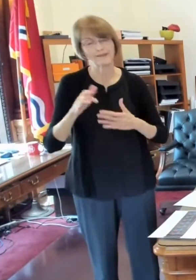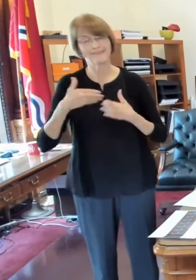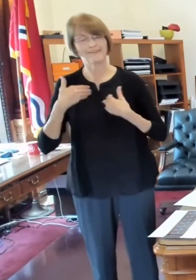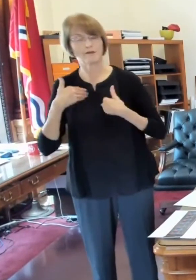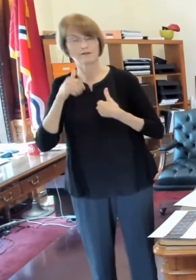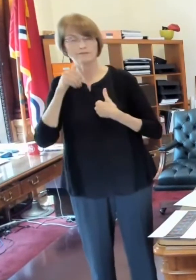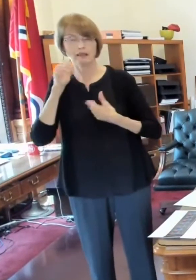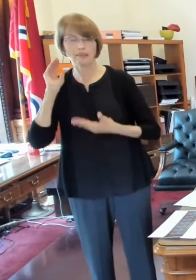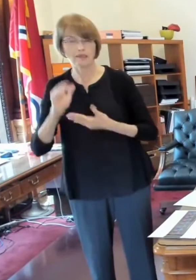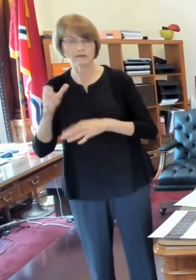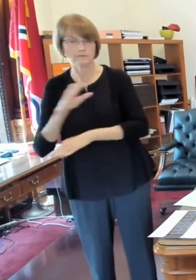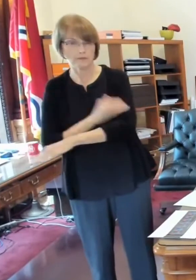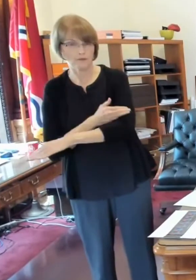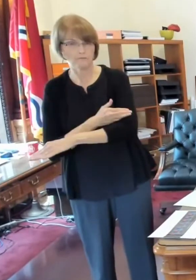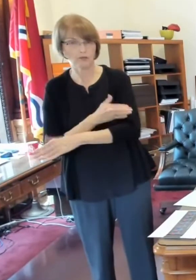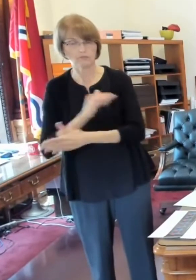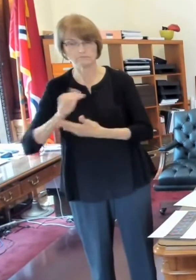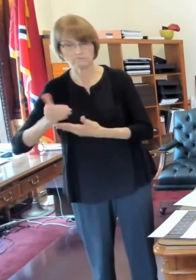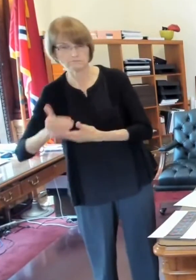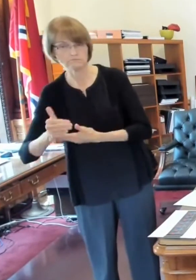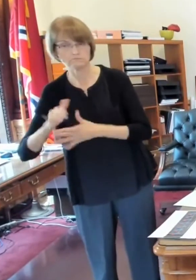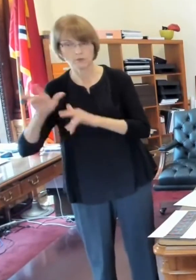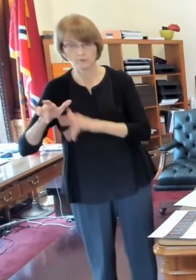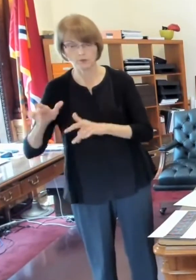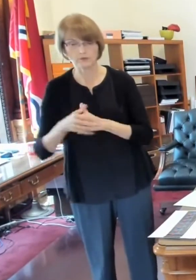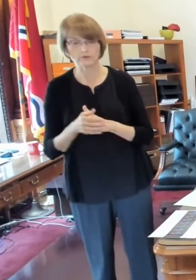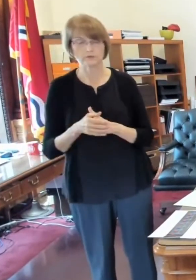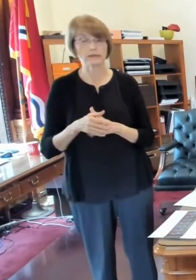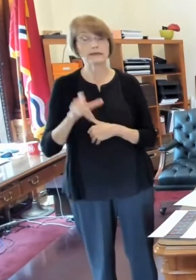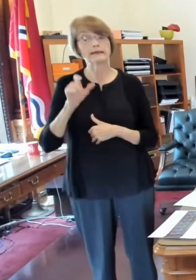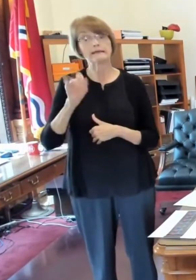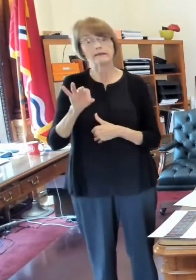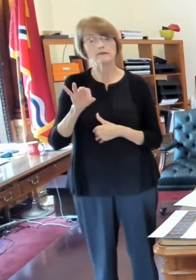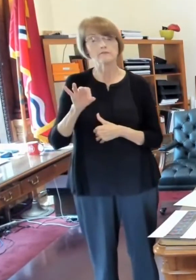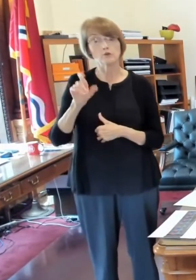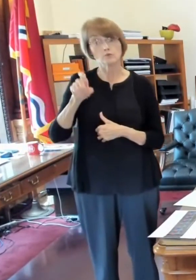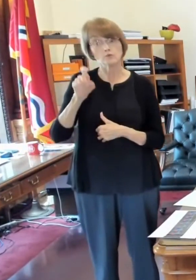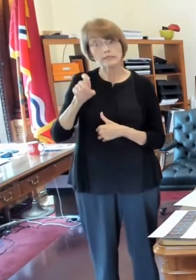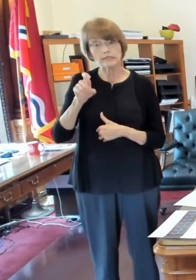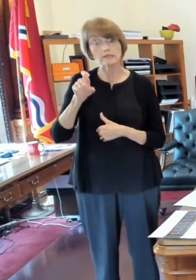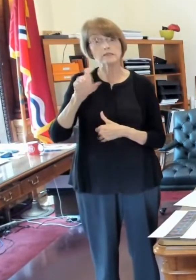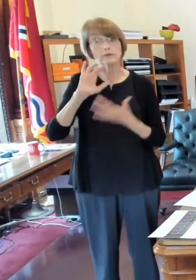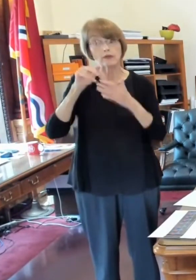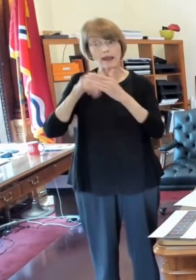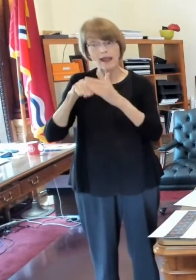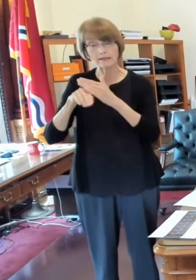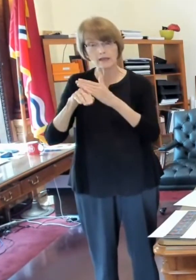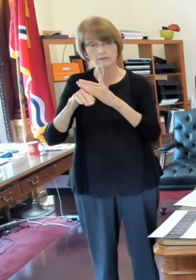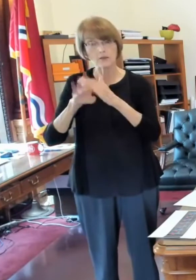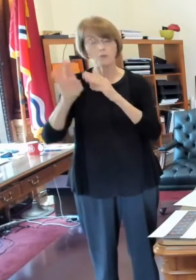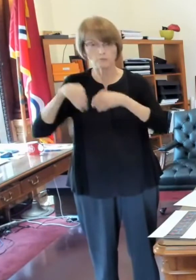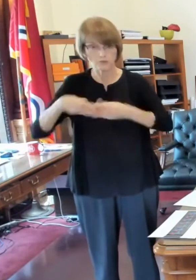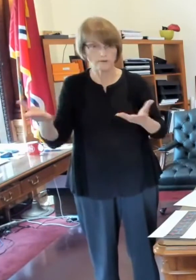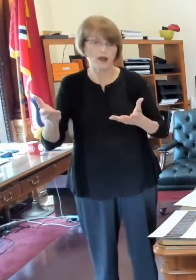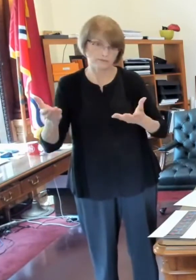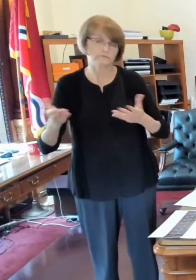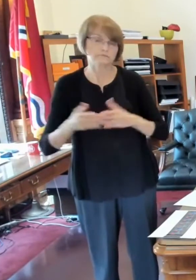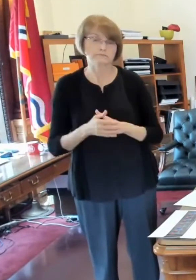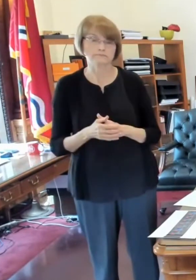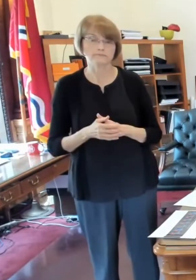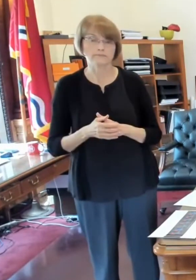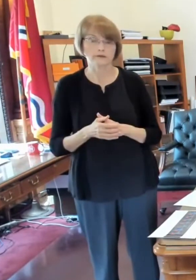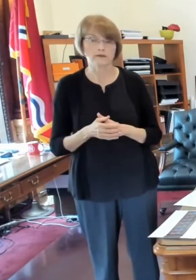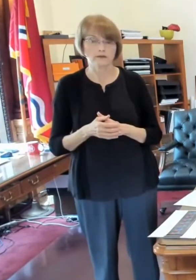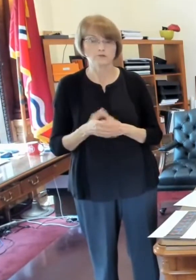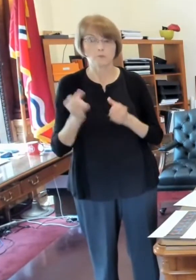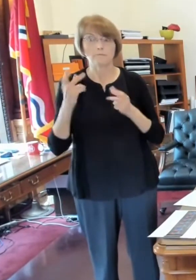that everybody who needs a hotspot or internet access is able to get that. There are a lot of people working